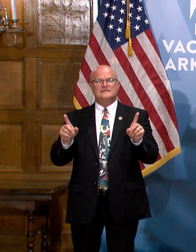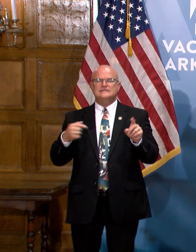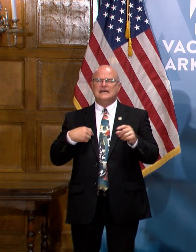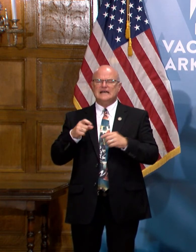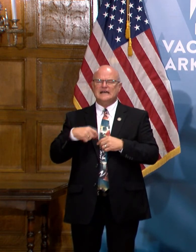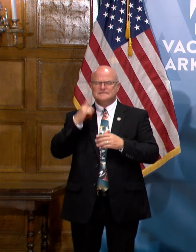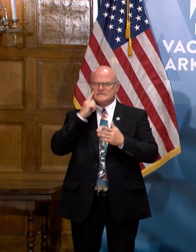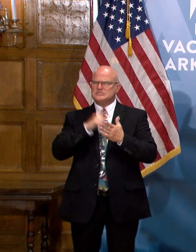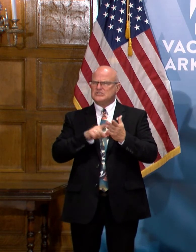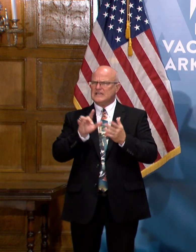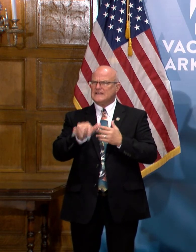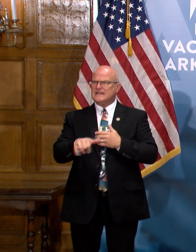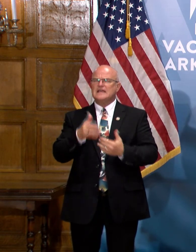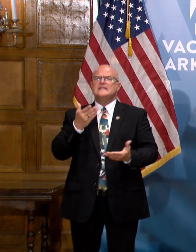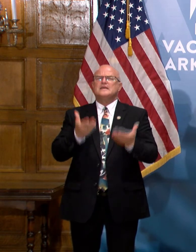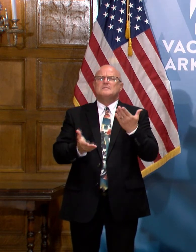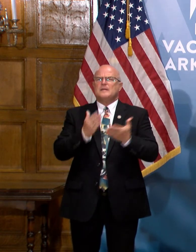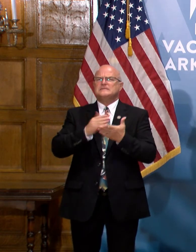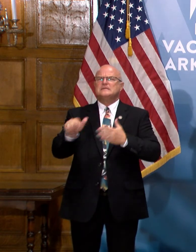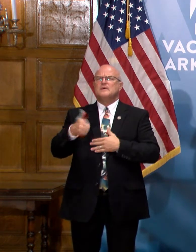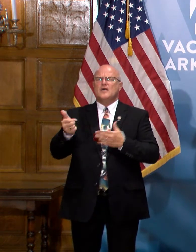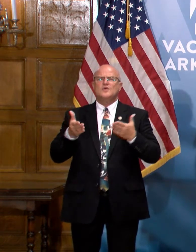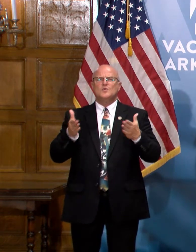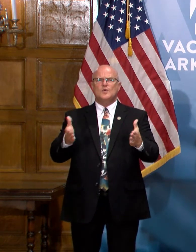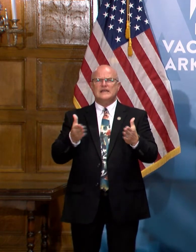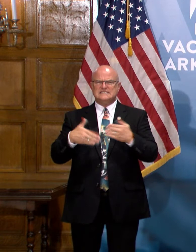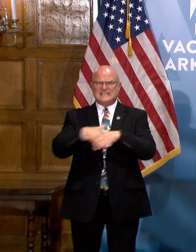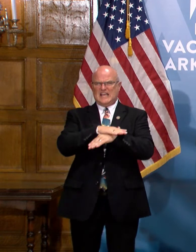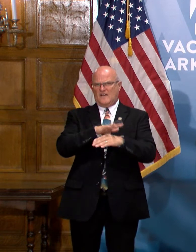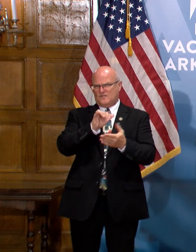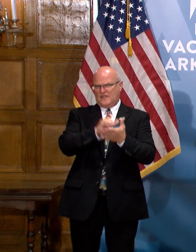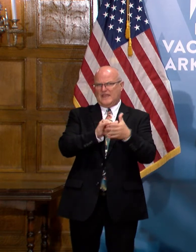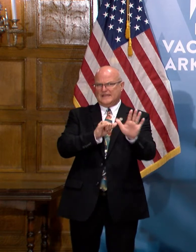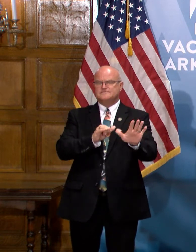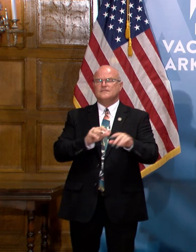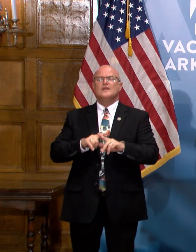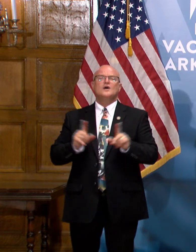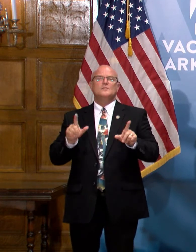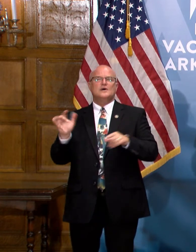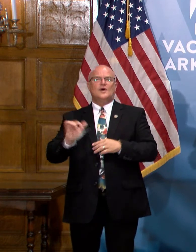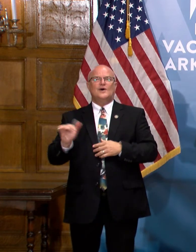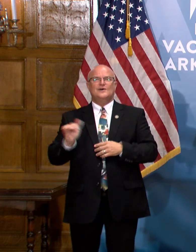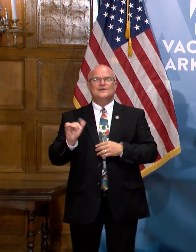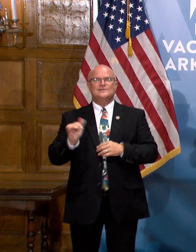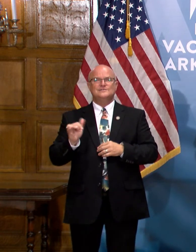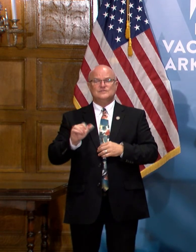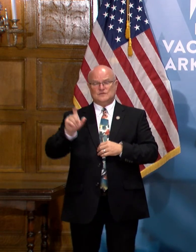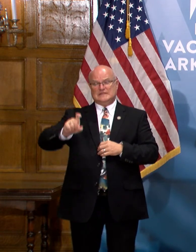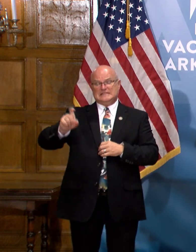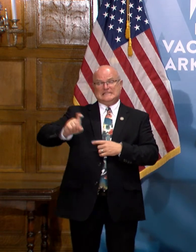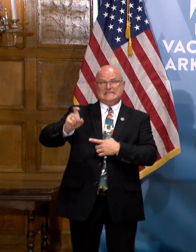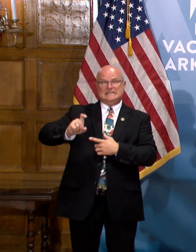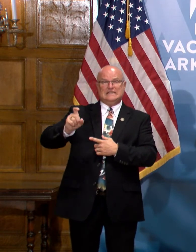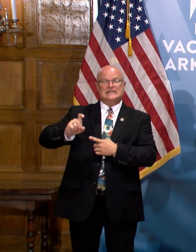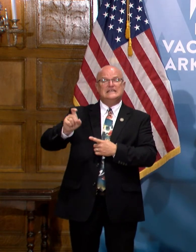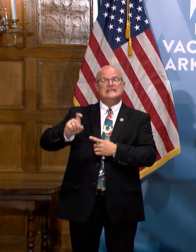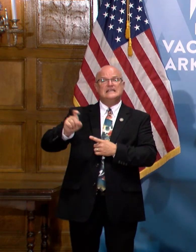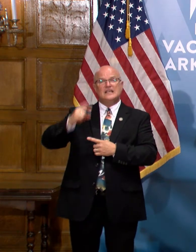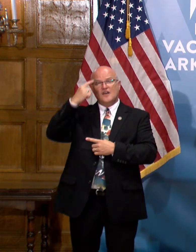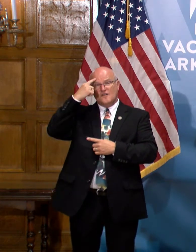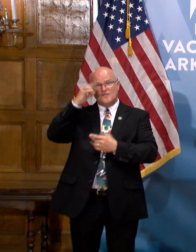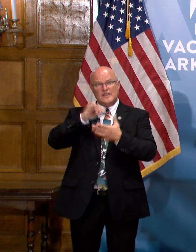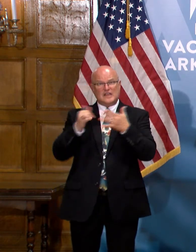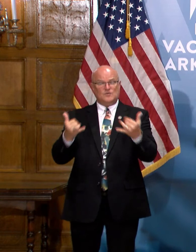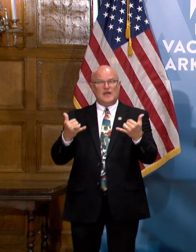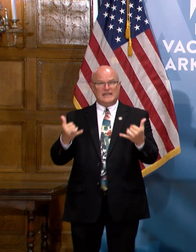I'll have to check on that. There might be some other ways to cover that, but also the need, for